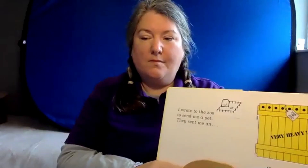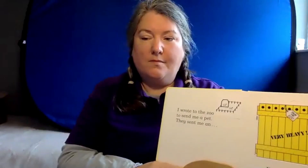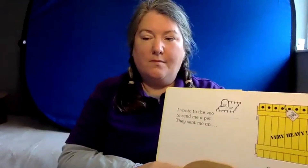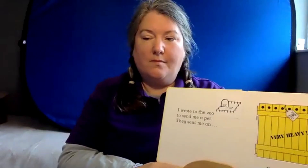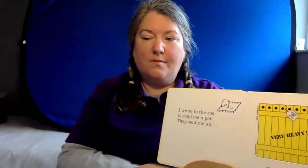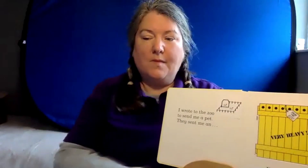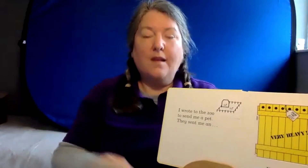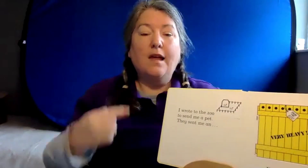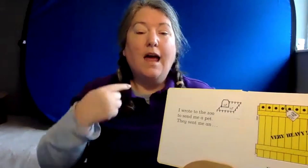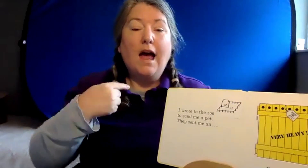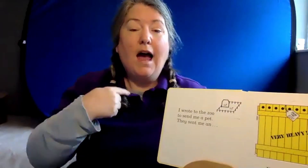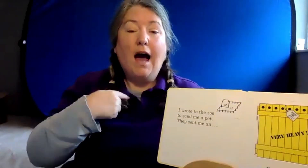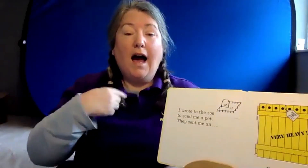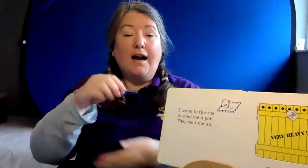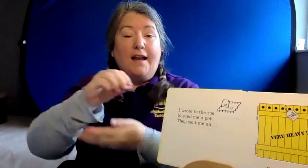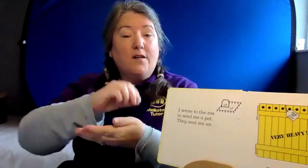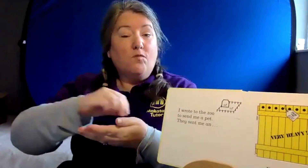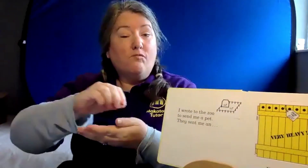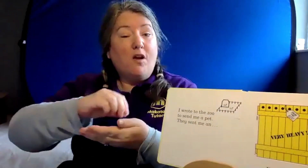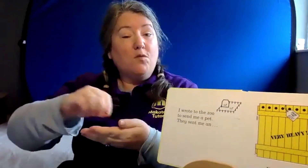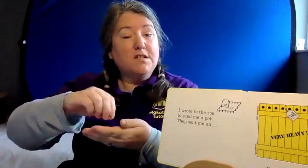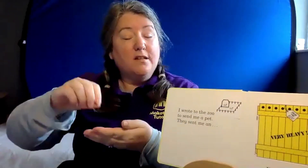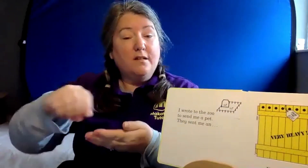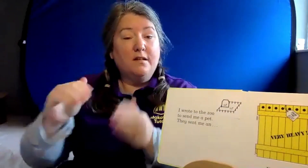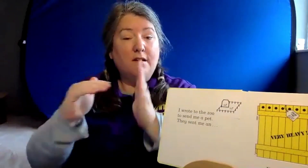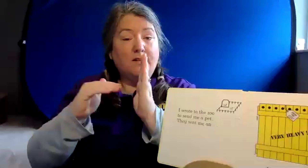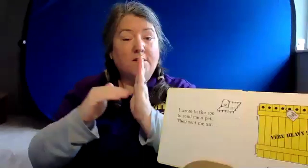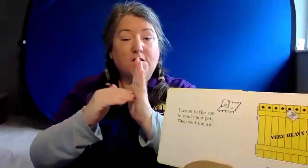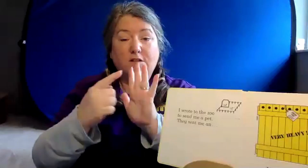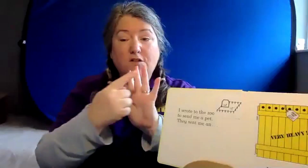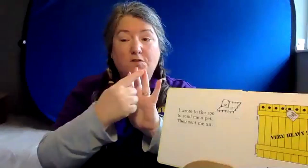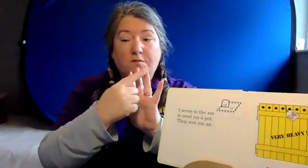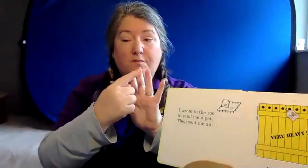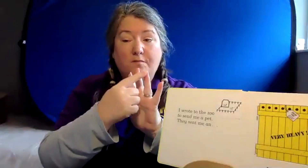I wrote to the zoo.